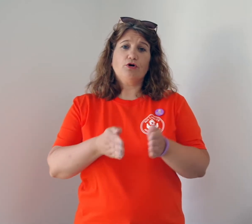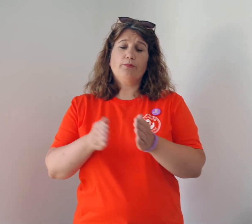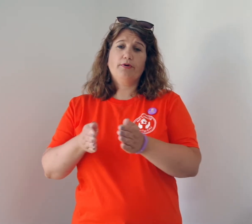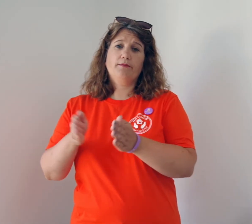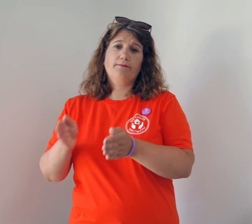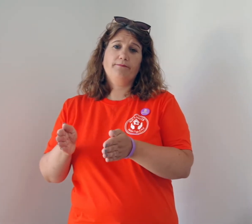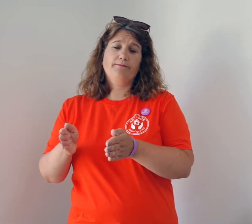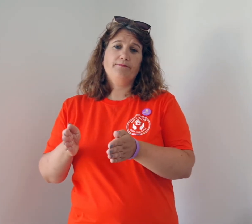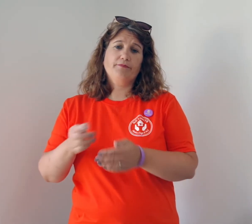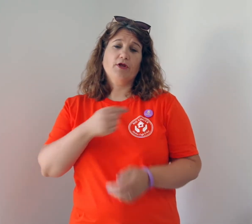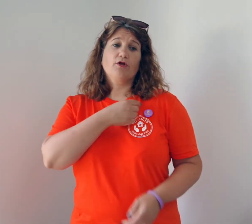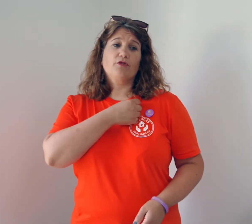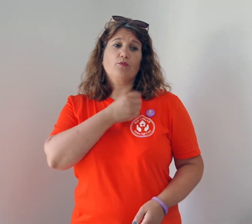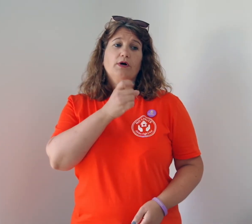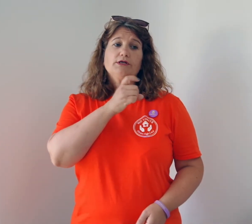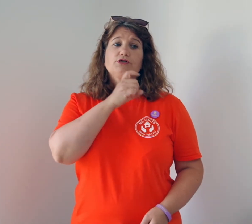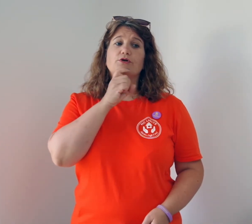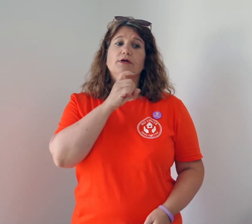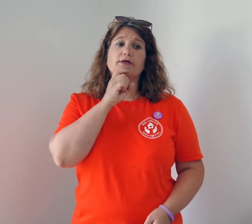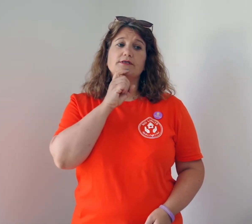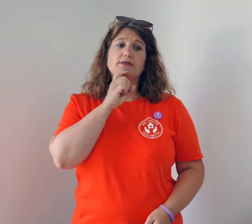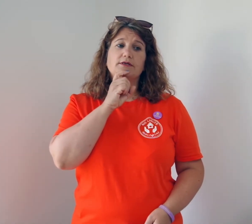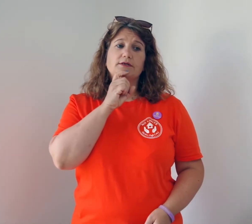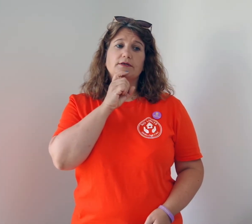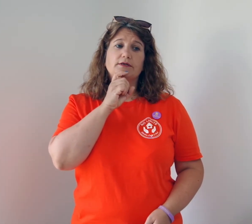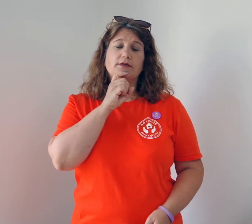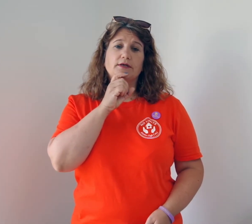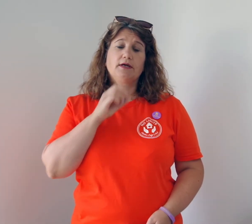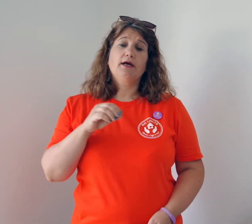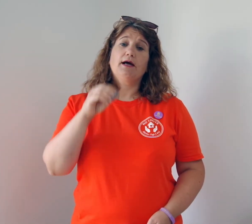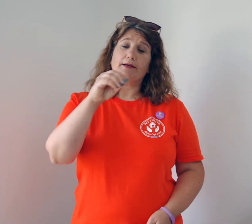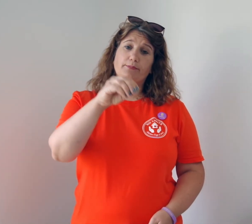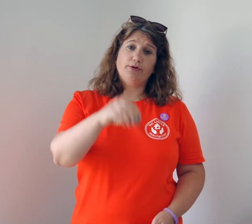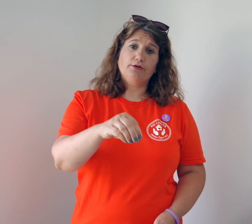Chop the white chocolate and put